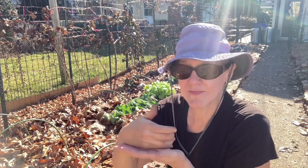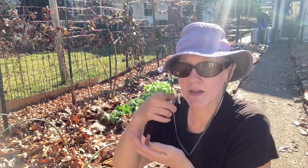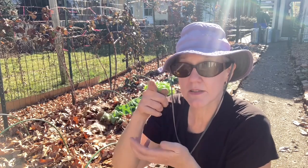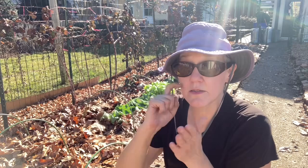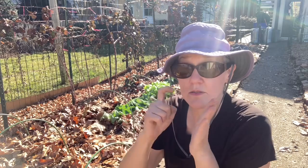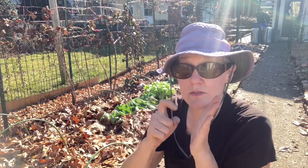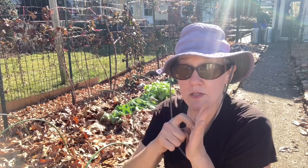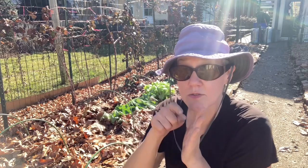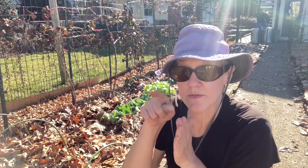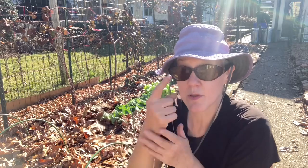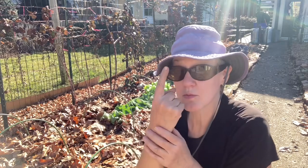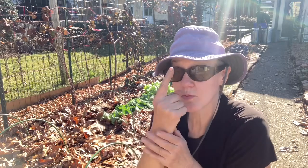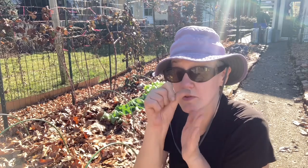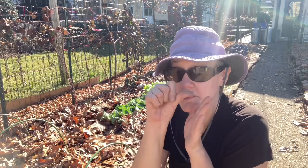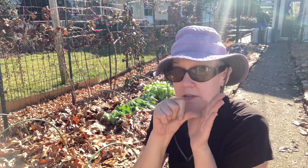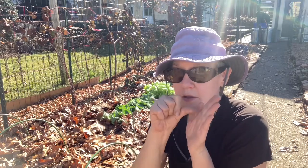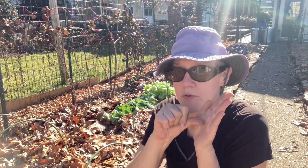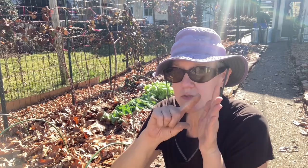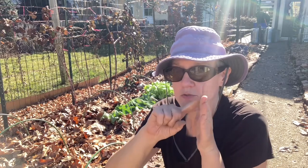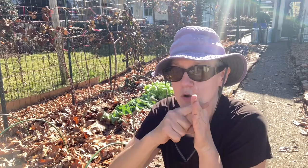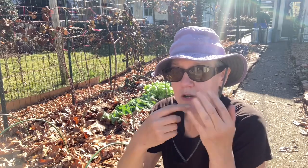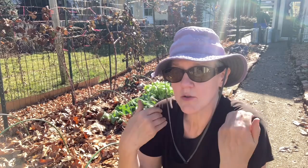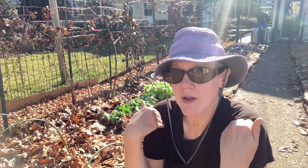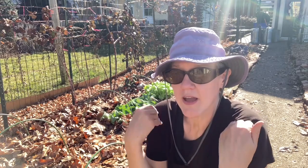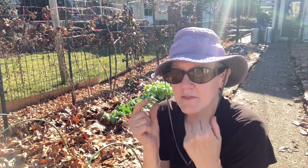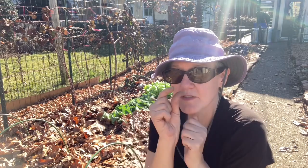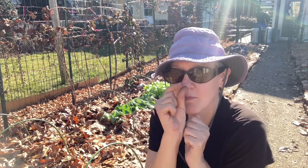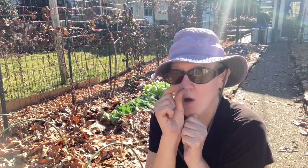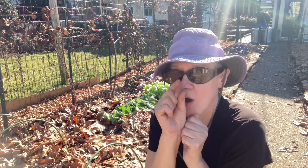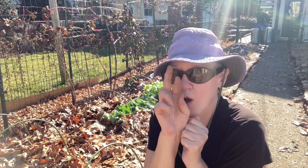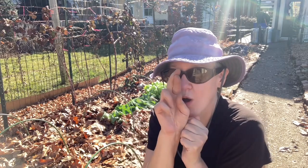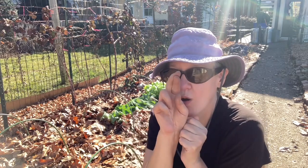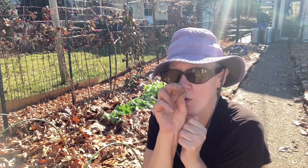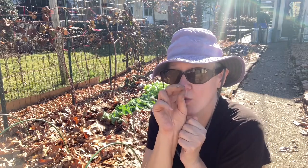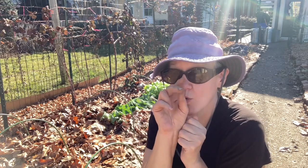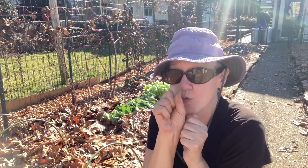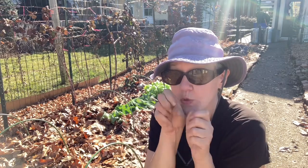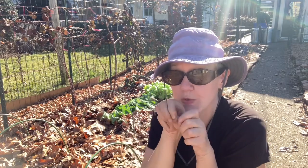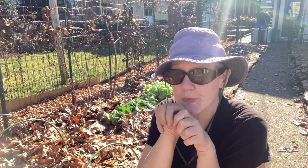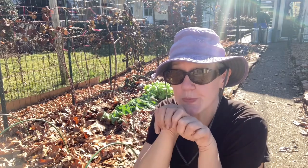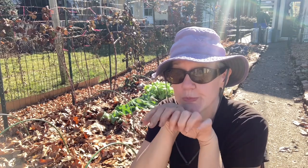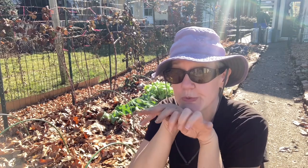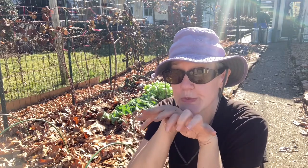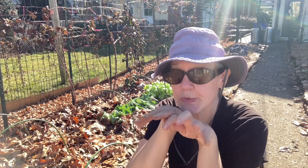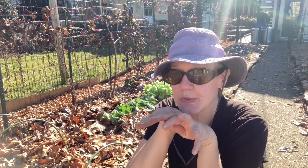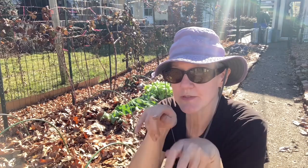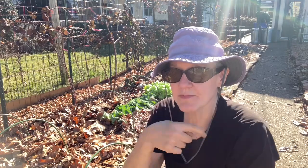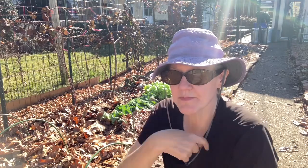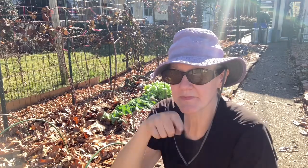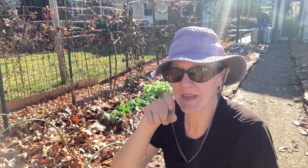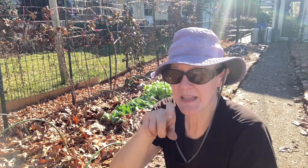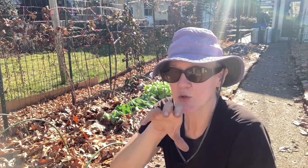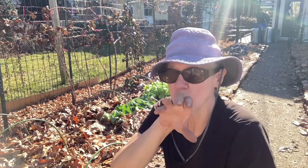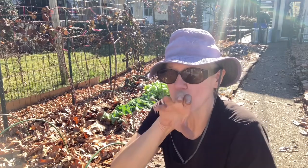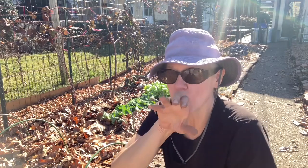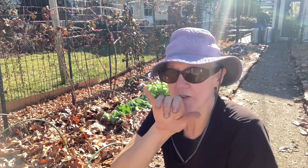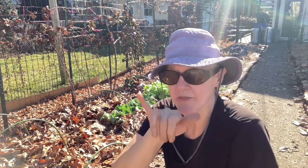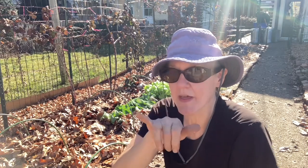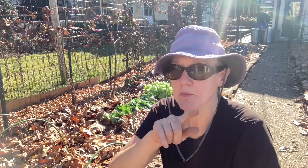all these carrots. I did notice on that carrot had these little tiny roots coming out of it, so I need to keep my eye on